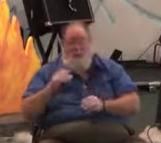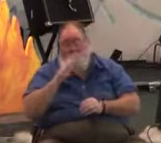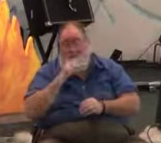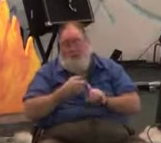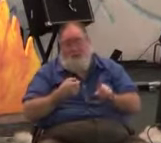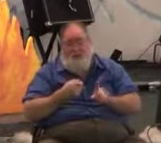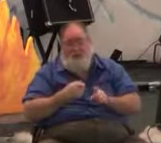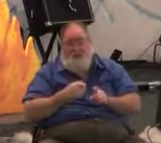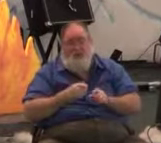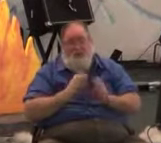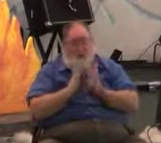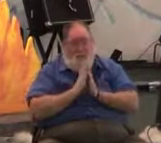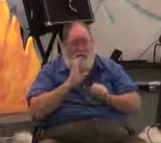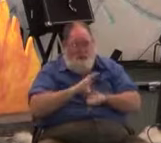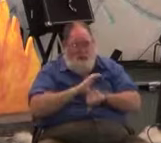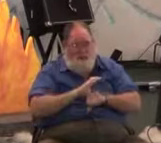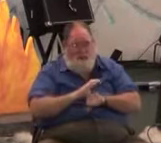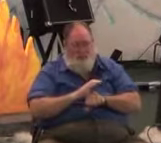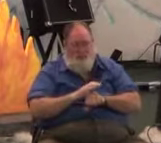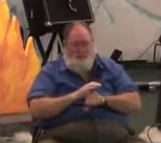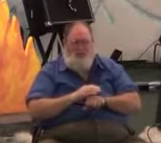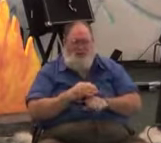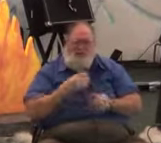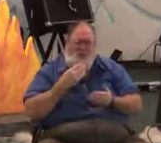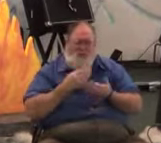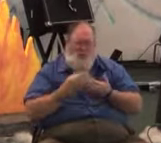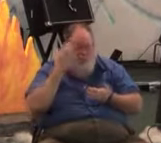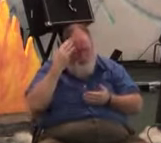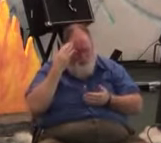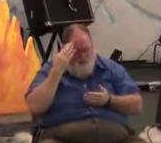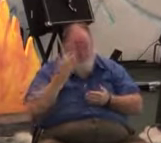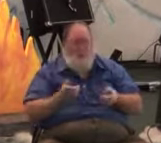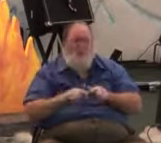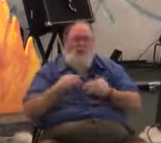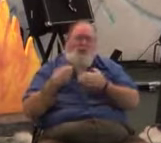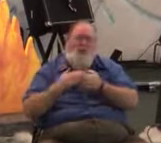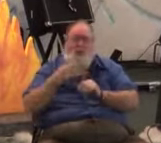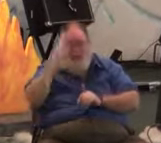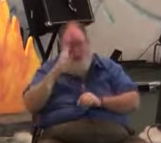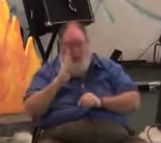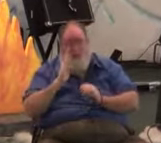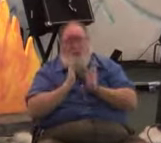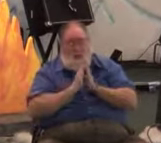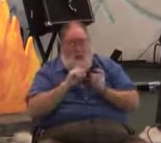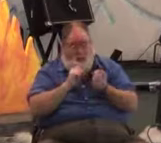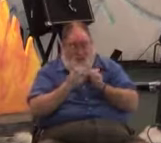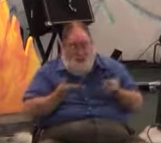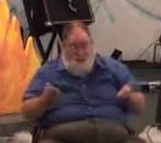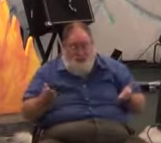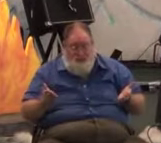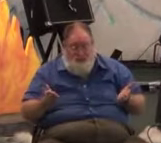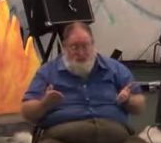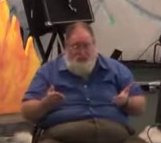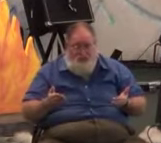knowing that when you're really close to God, prayer changes things. And you know,